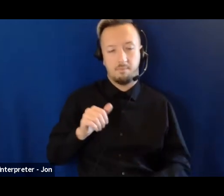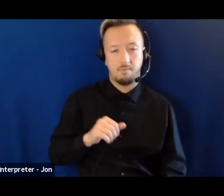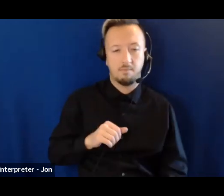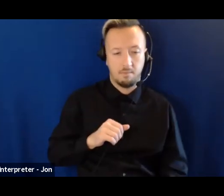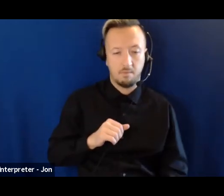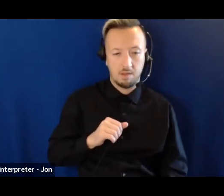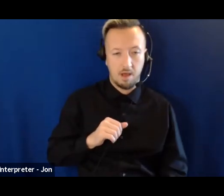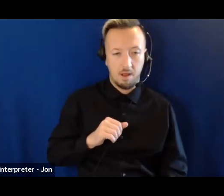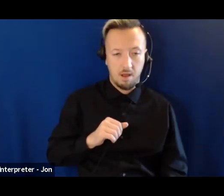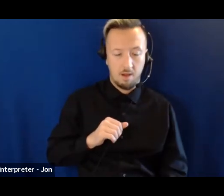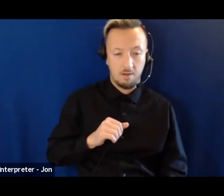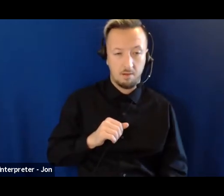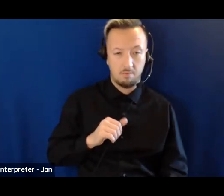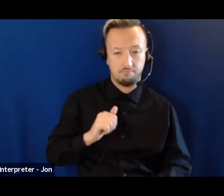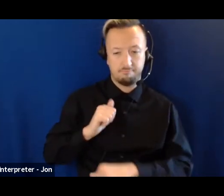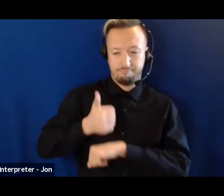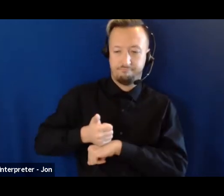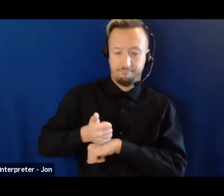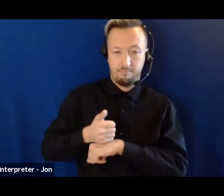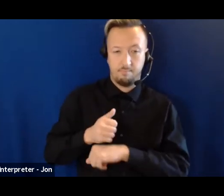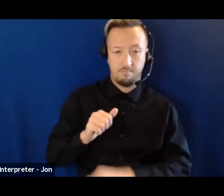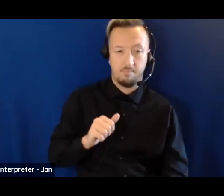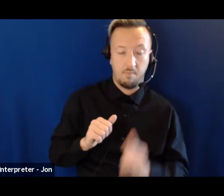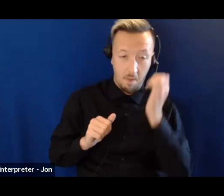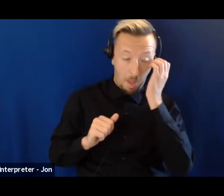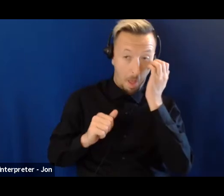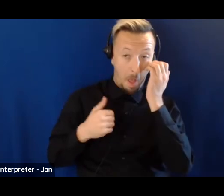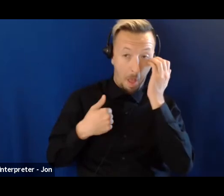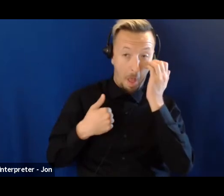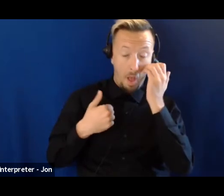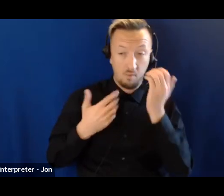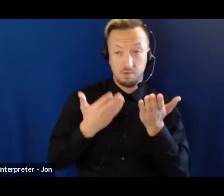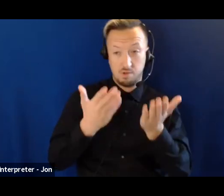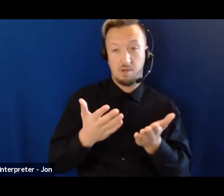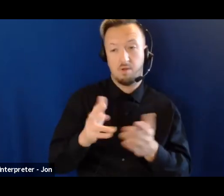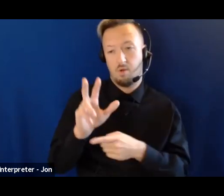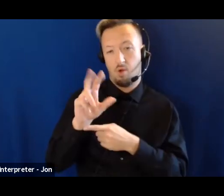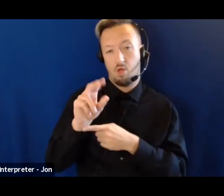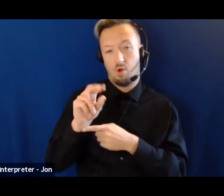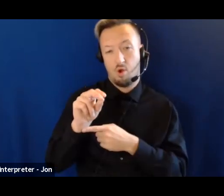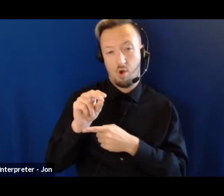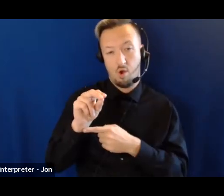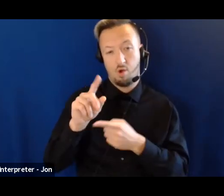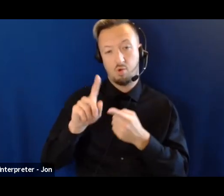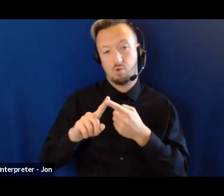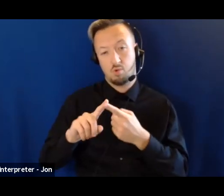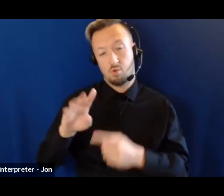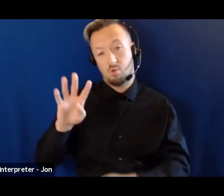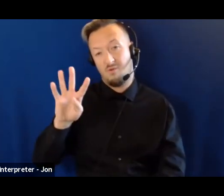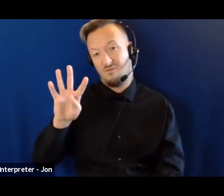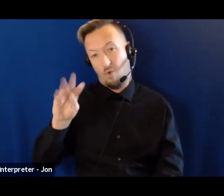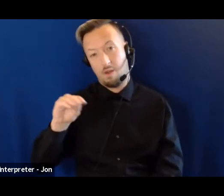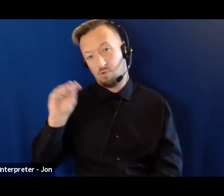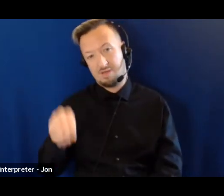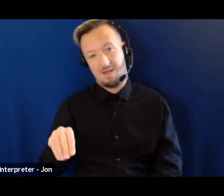And, obviously, since, gosh, I want to say like 30 or 40% of SILCs are still not 501c3.